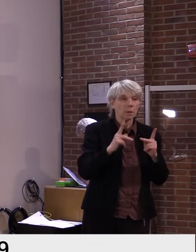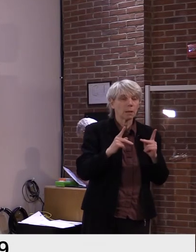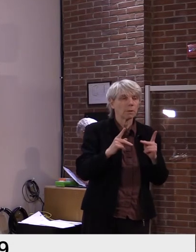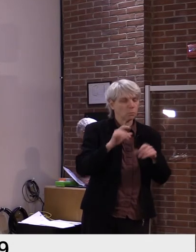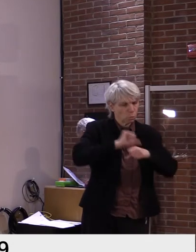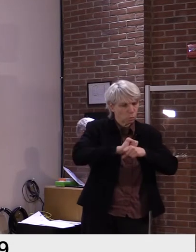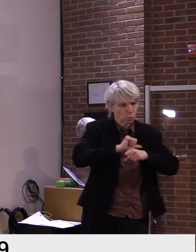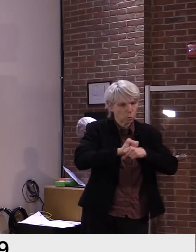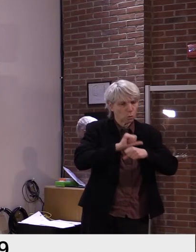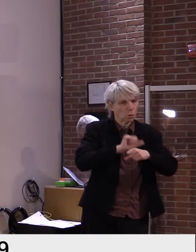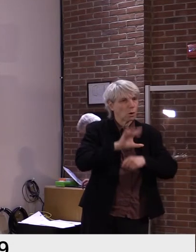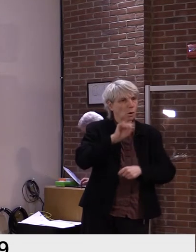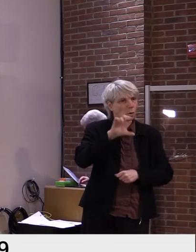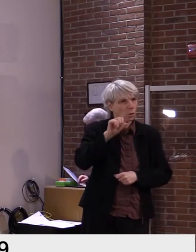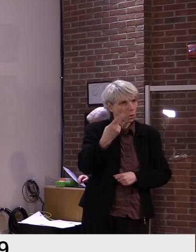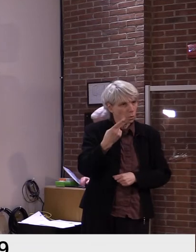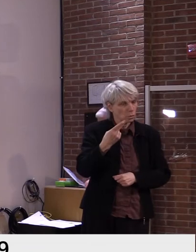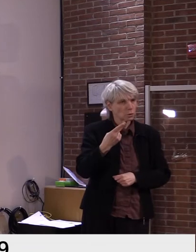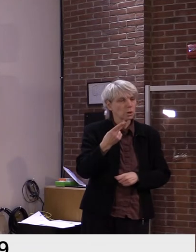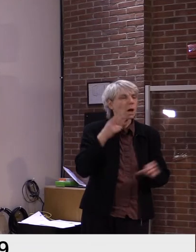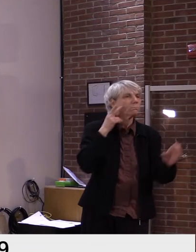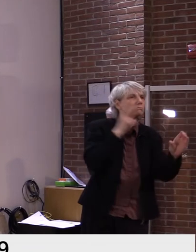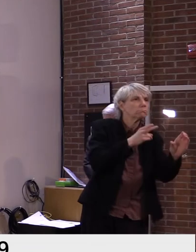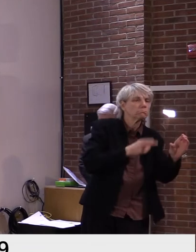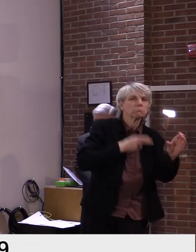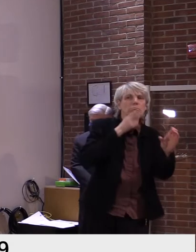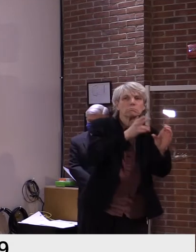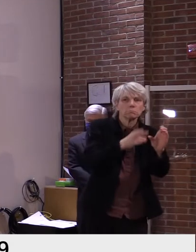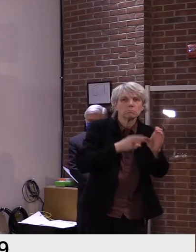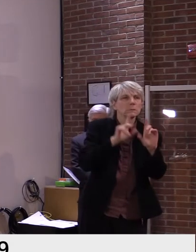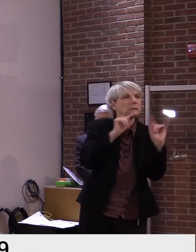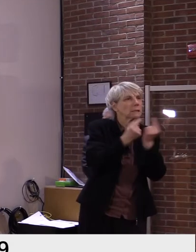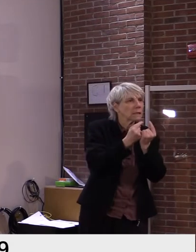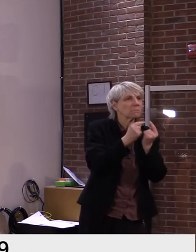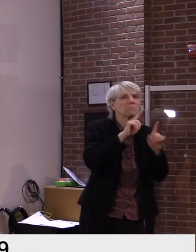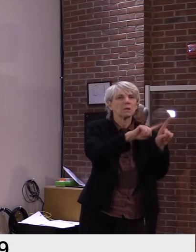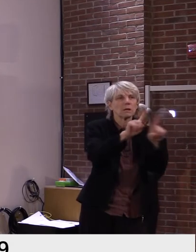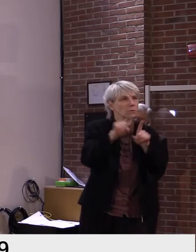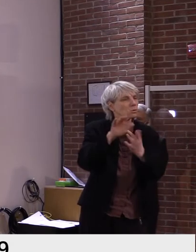week with various school teams during this season when they're